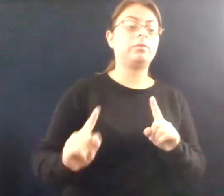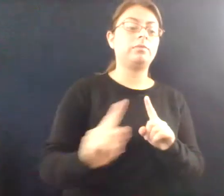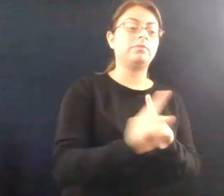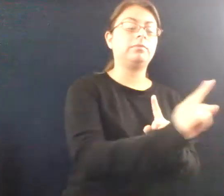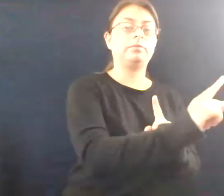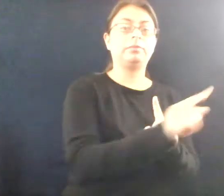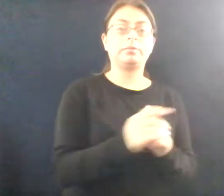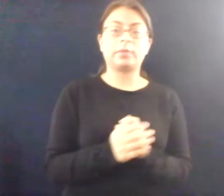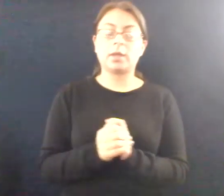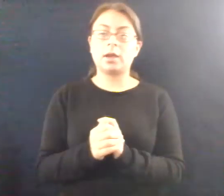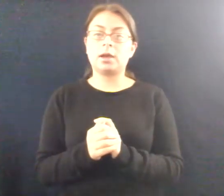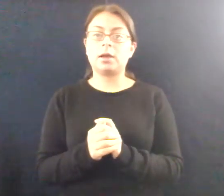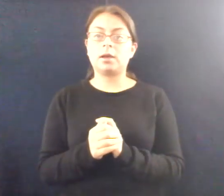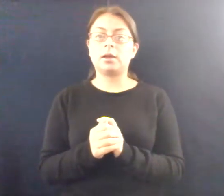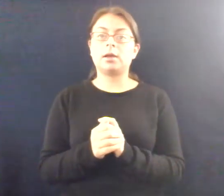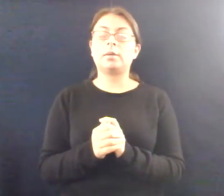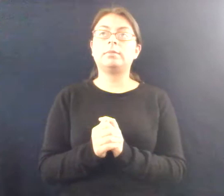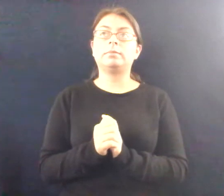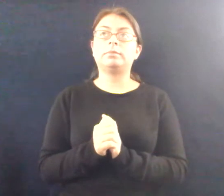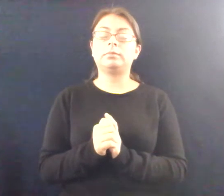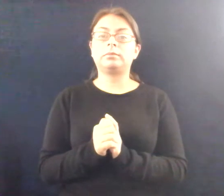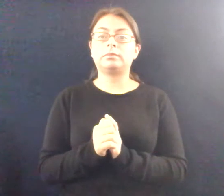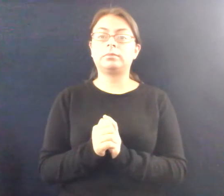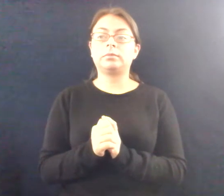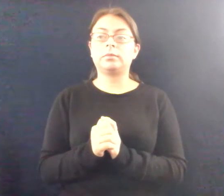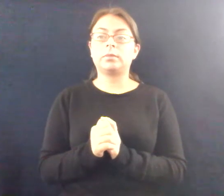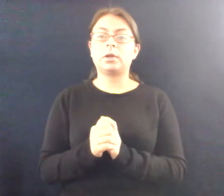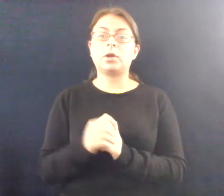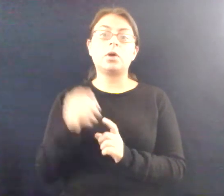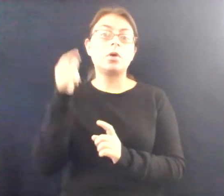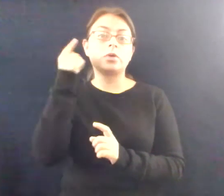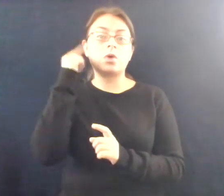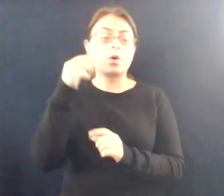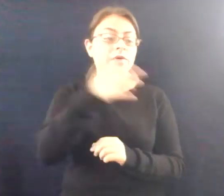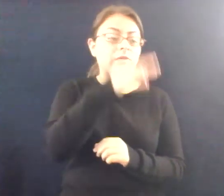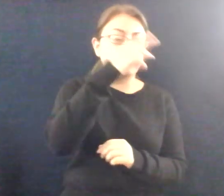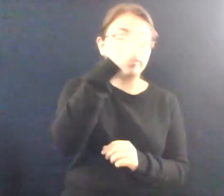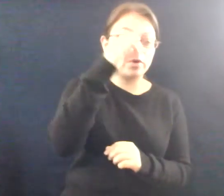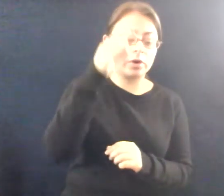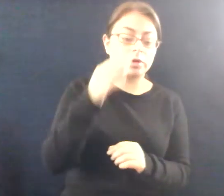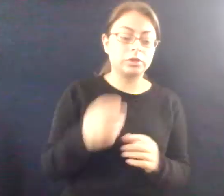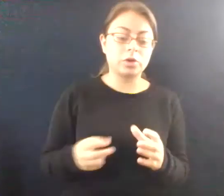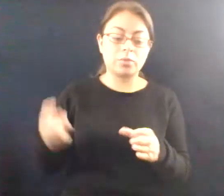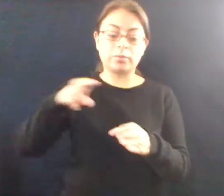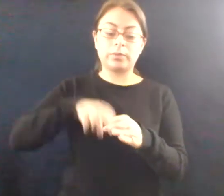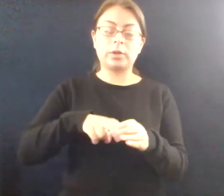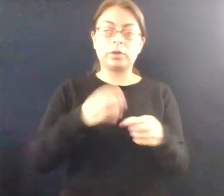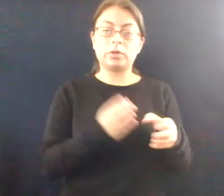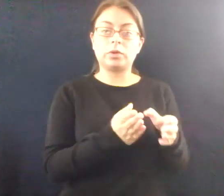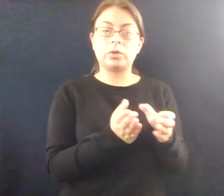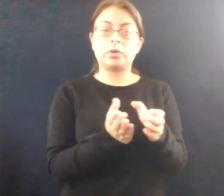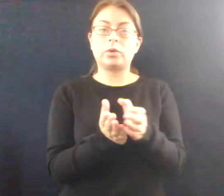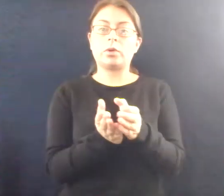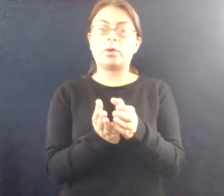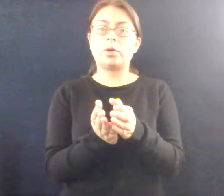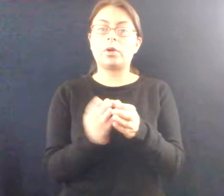For the next leg of the journey, the gold seekers boarded another boat for a trip up the Sacramento